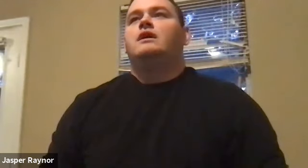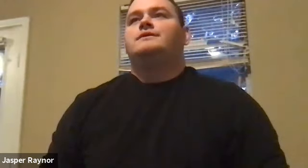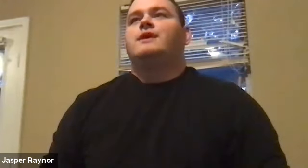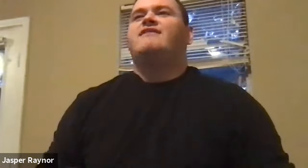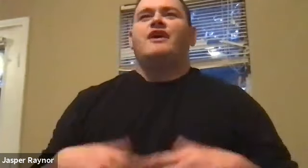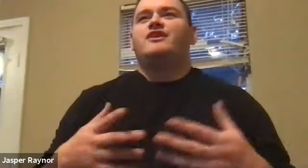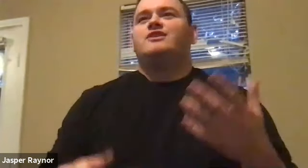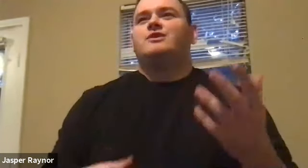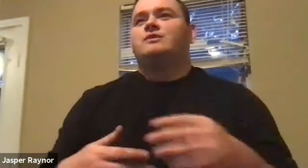You have other little